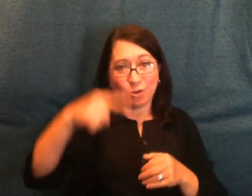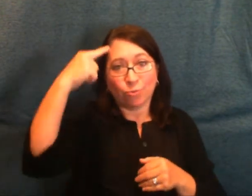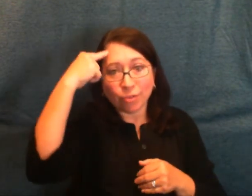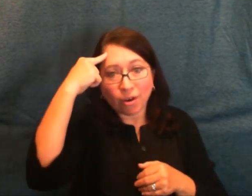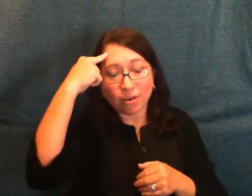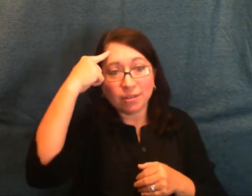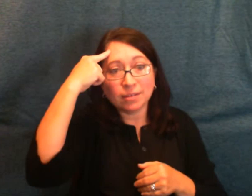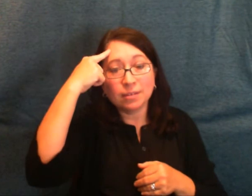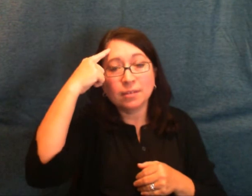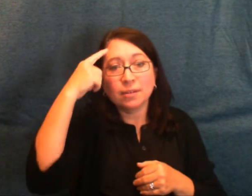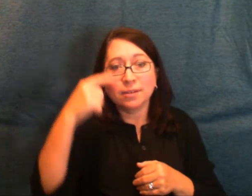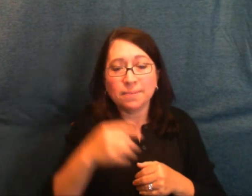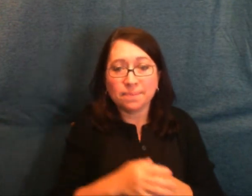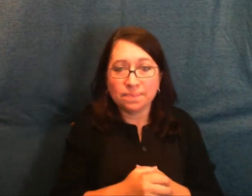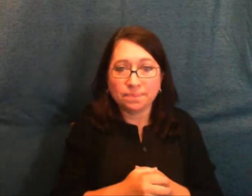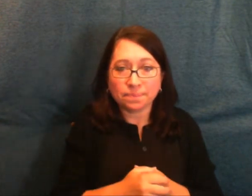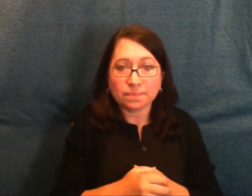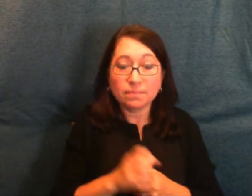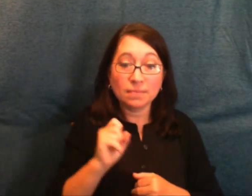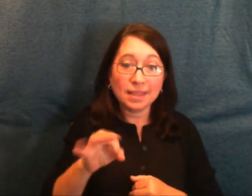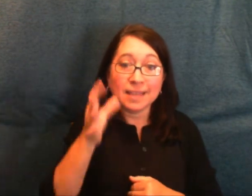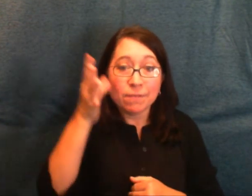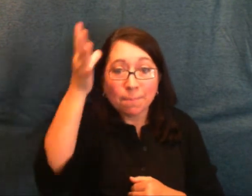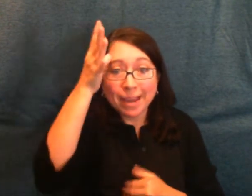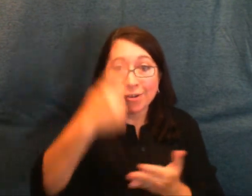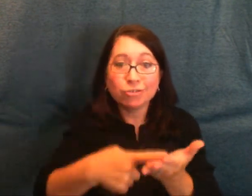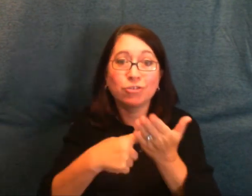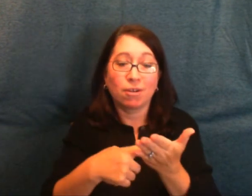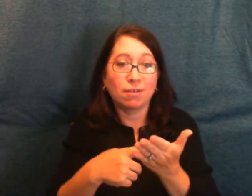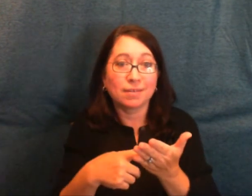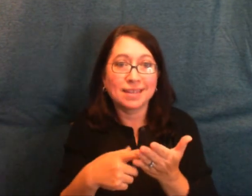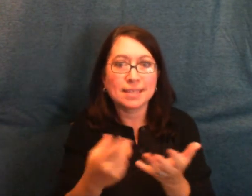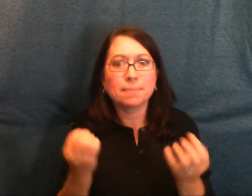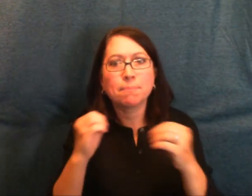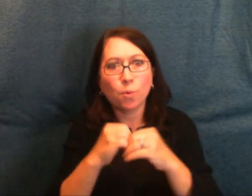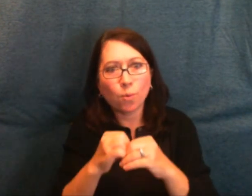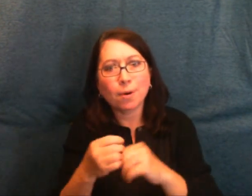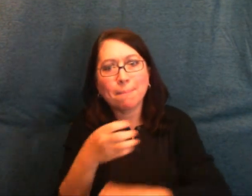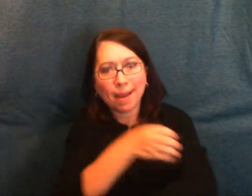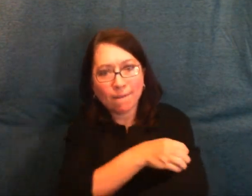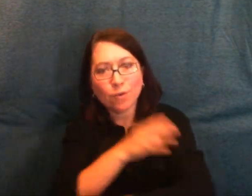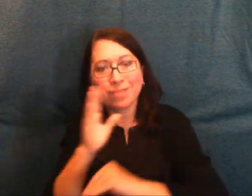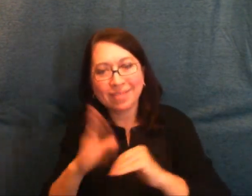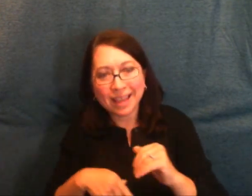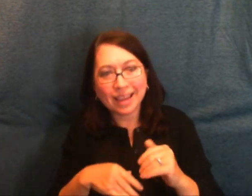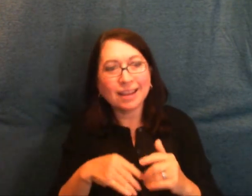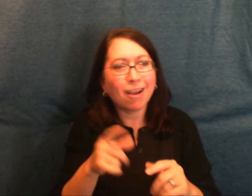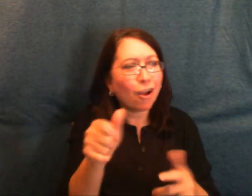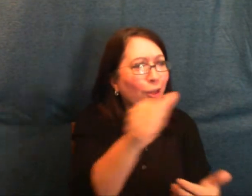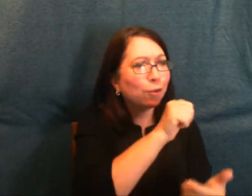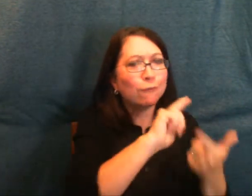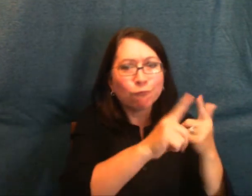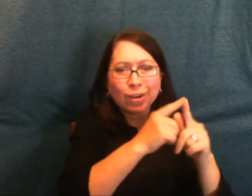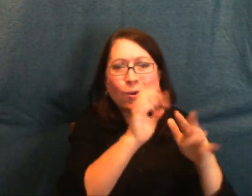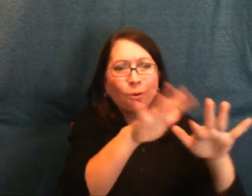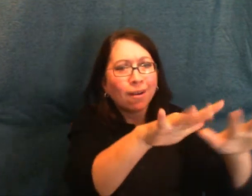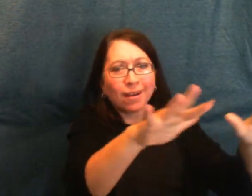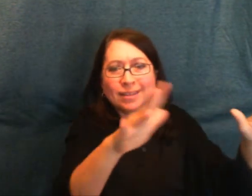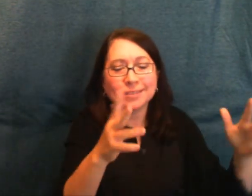you anticipated. And it's going to mean more coming from a parent as opposed to someone else, and then they have to come home and ask